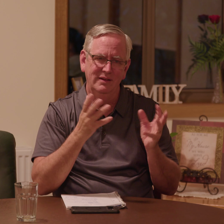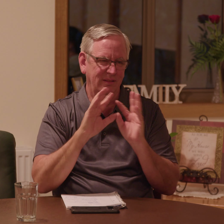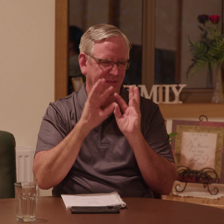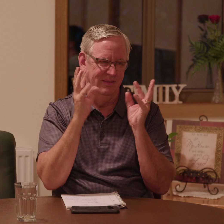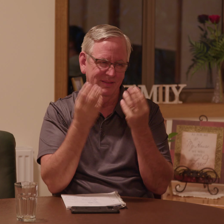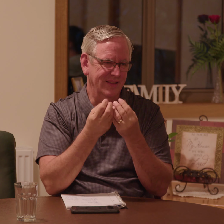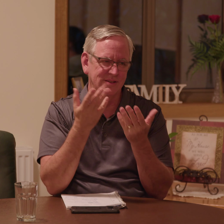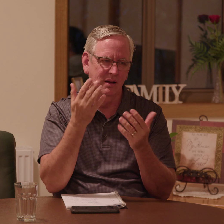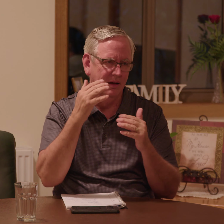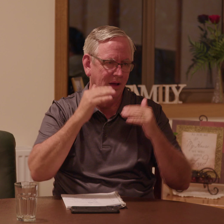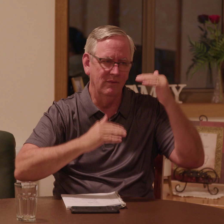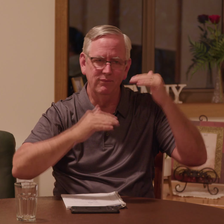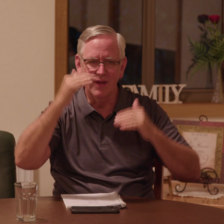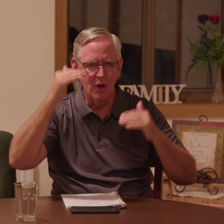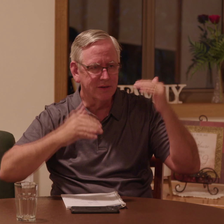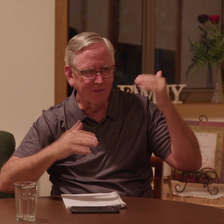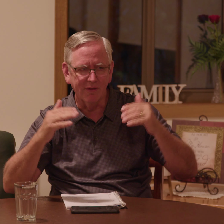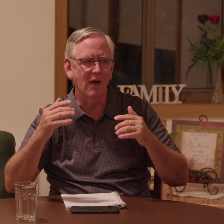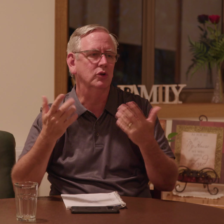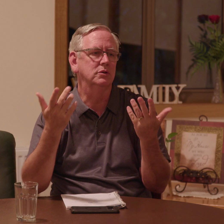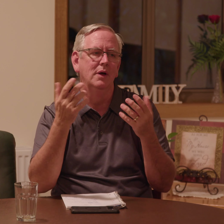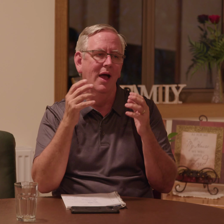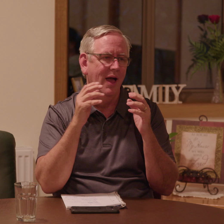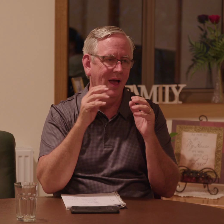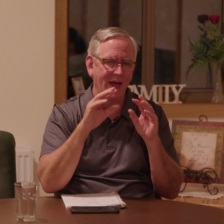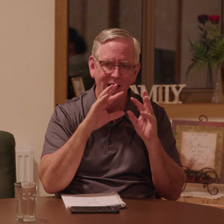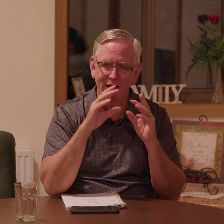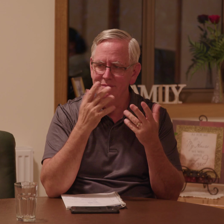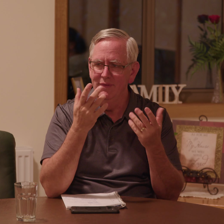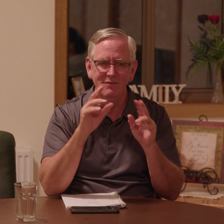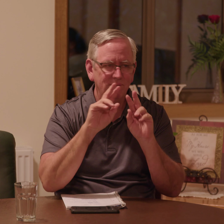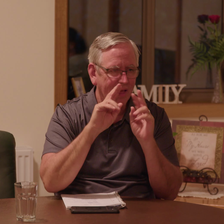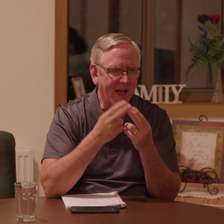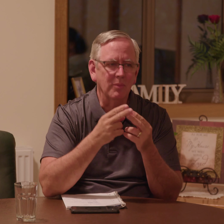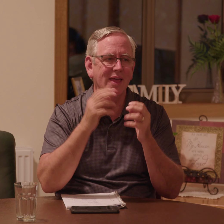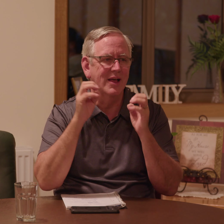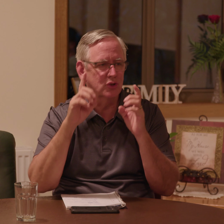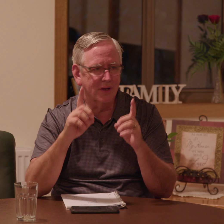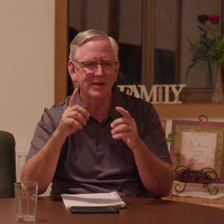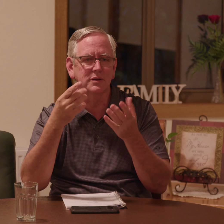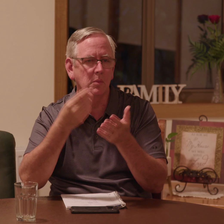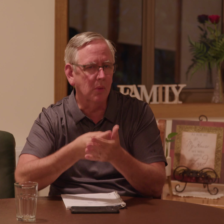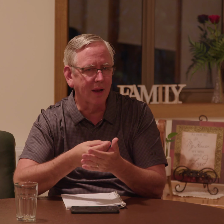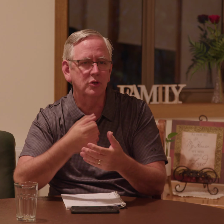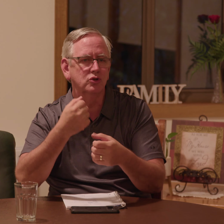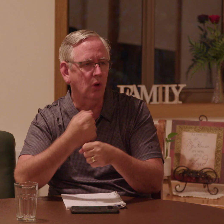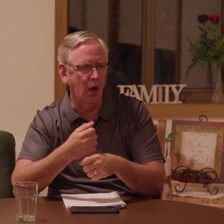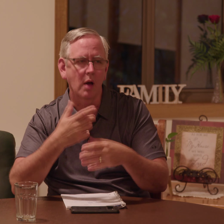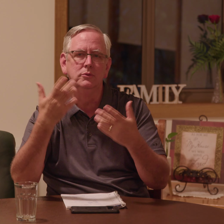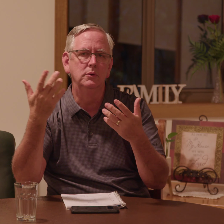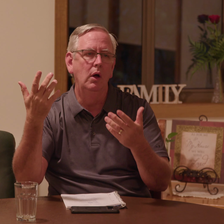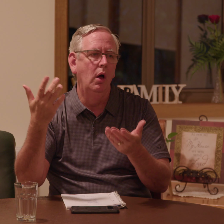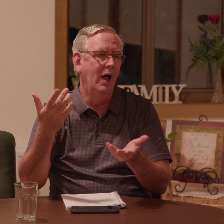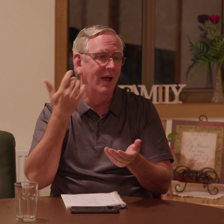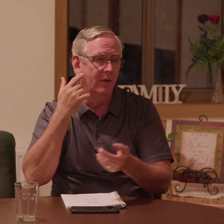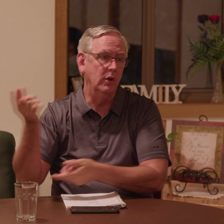lot of variety in there. There's a whole lot of variation. And it depends on family, education,